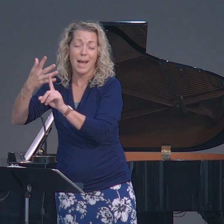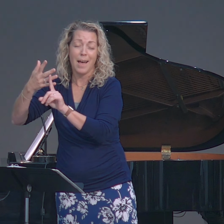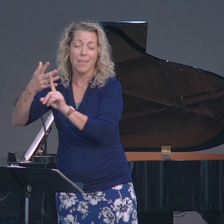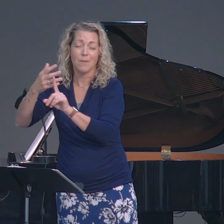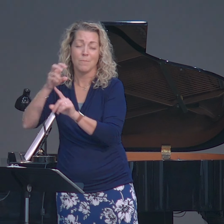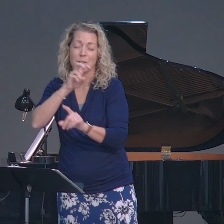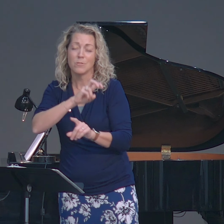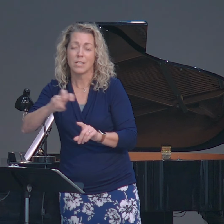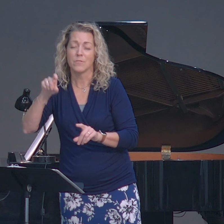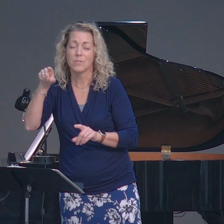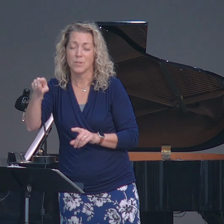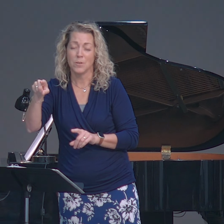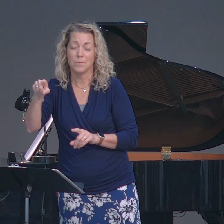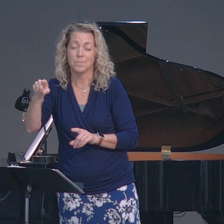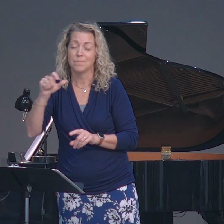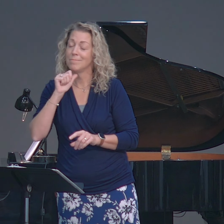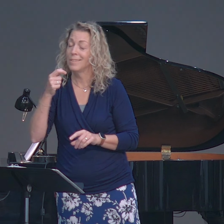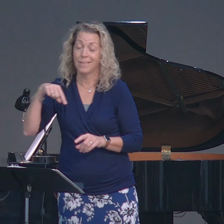our